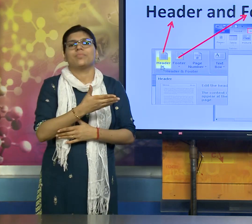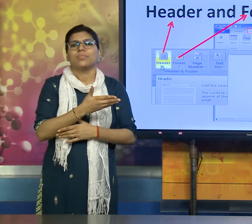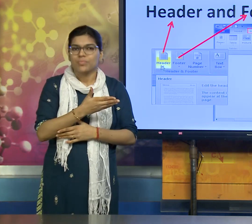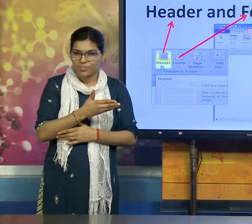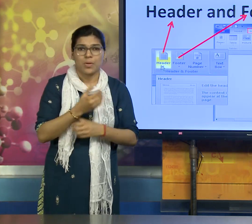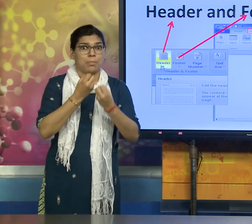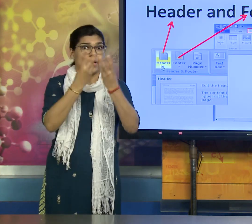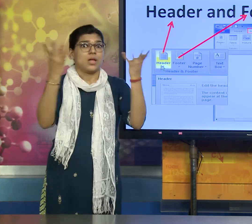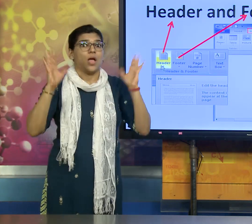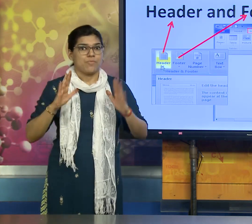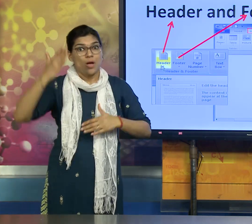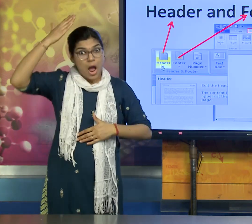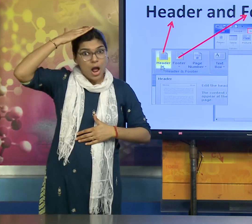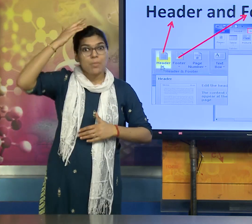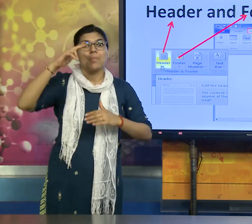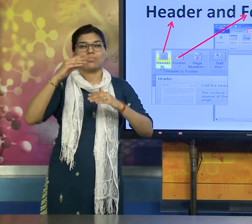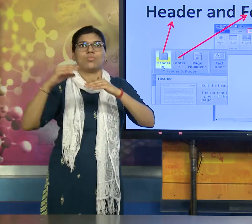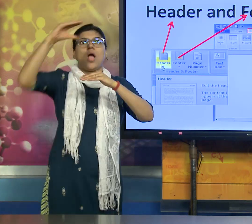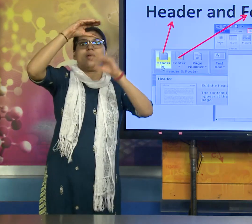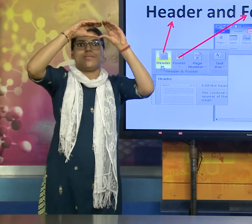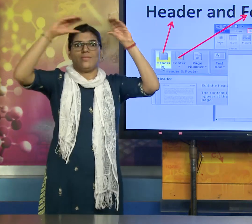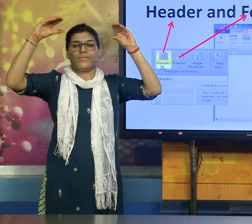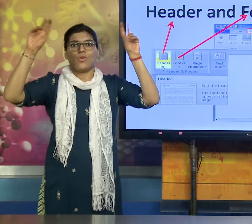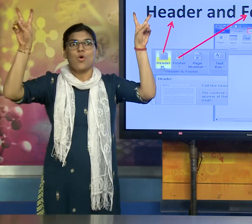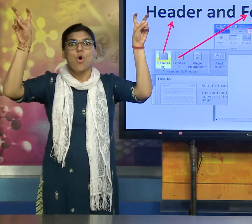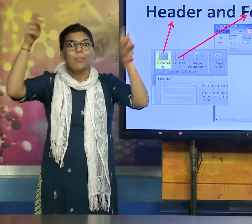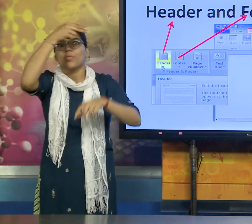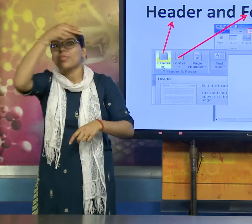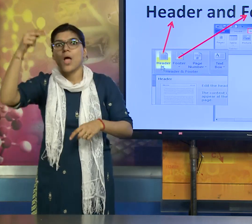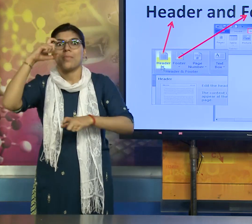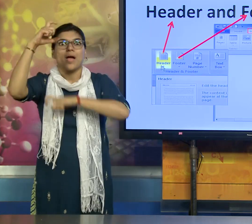and you have to choose the desired